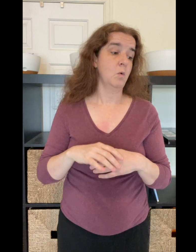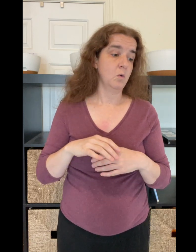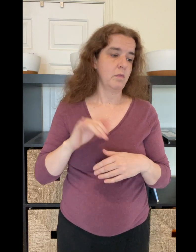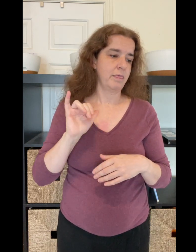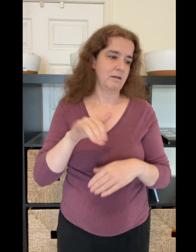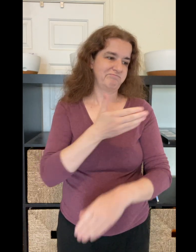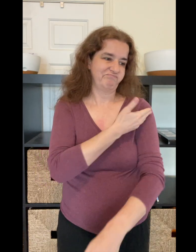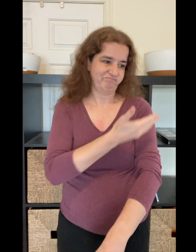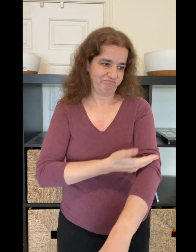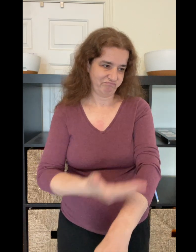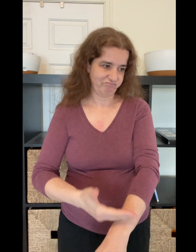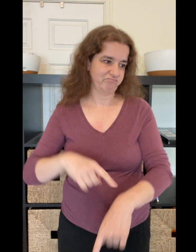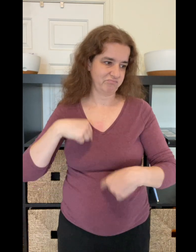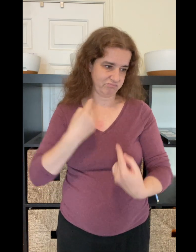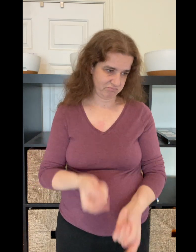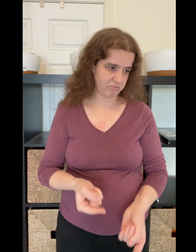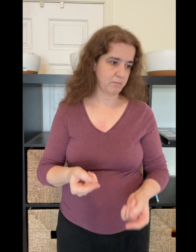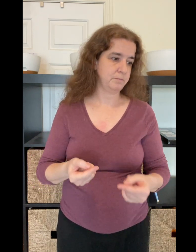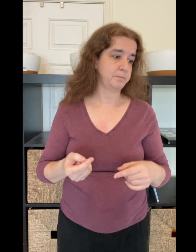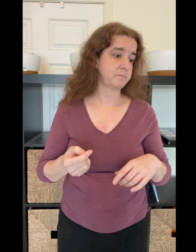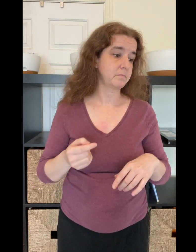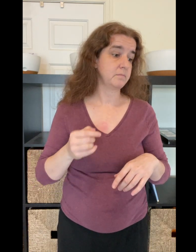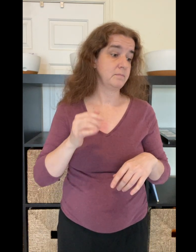are obese. Yeah, that's been getting worse over time.